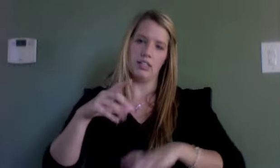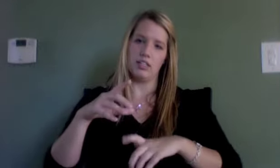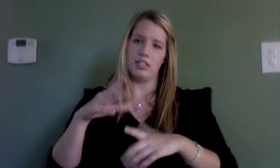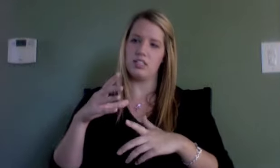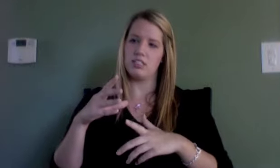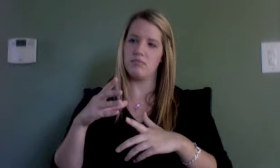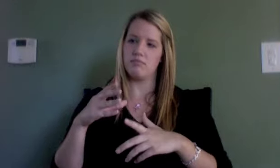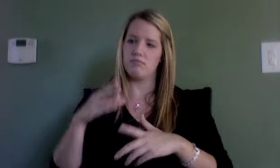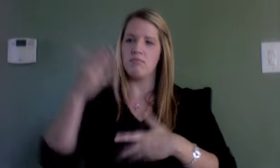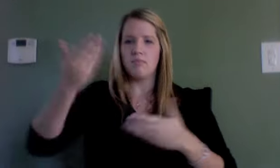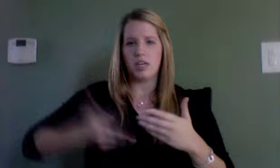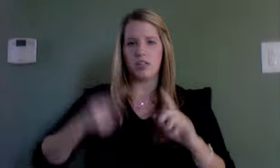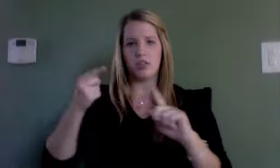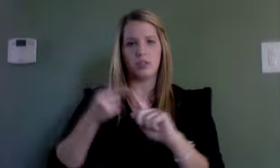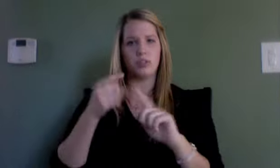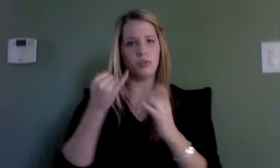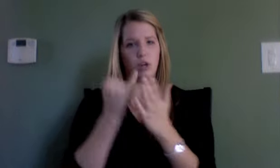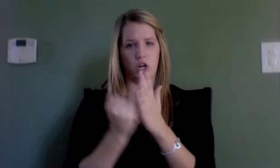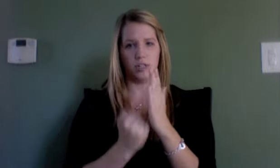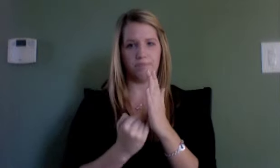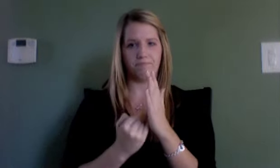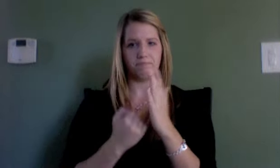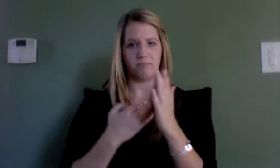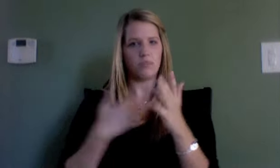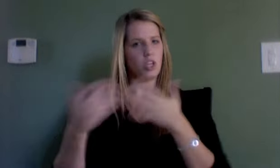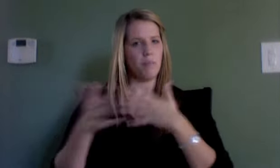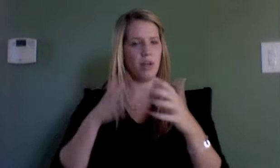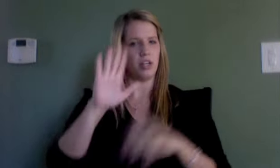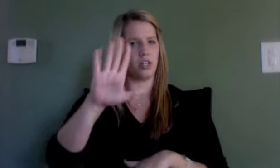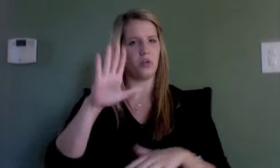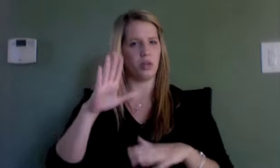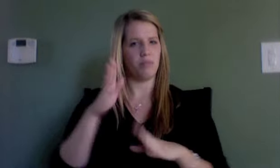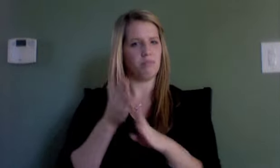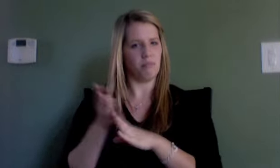ed, no matter what your major was.